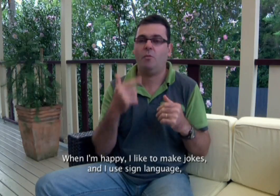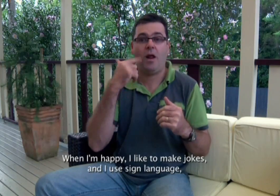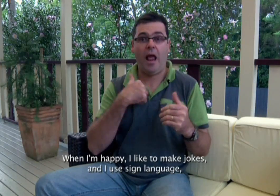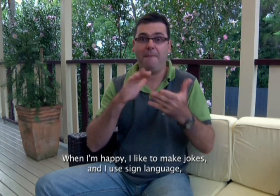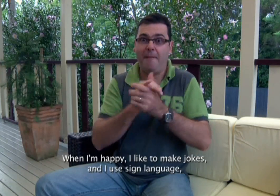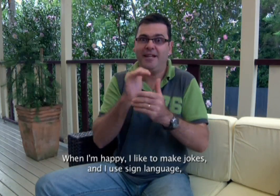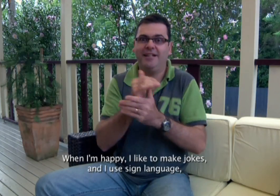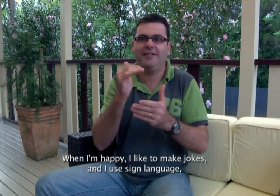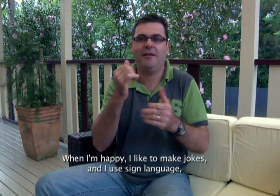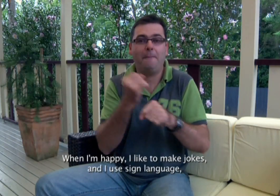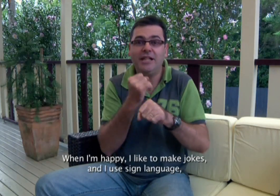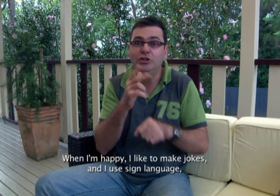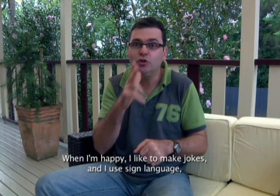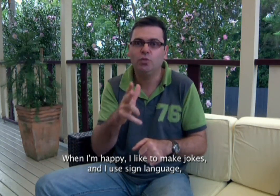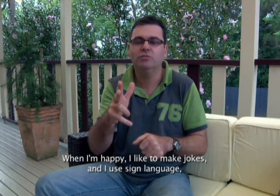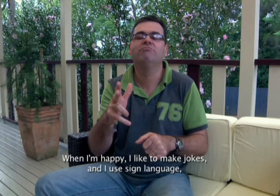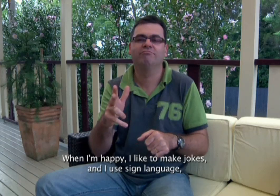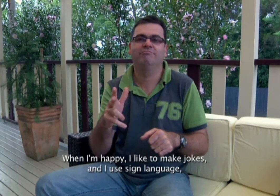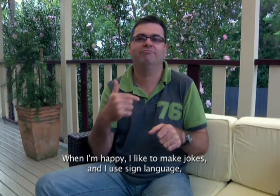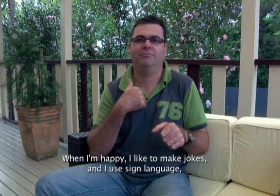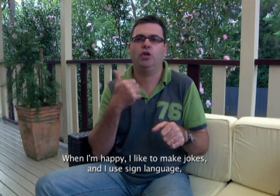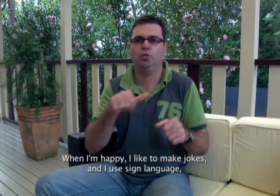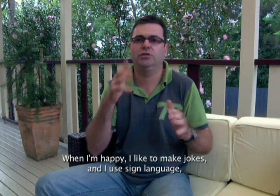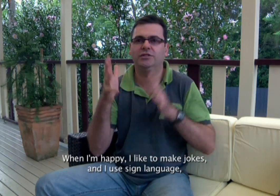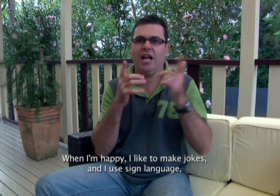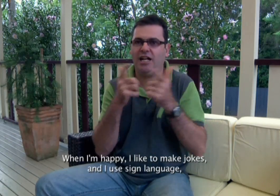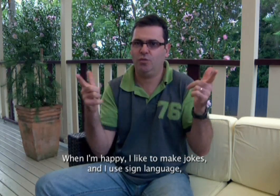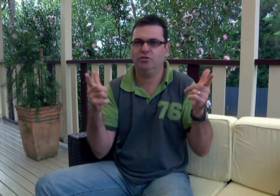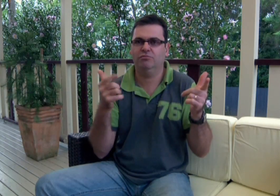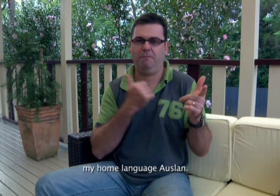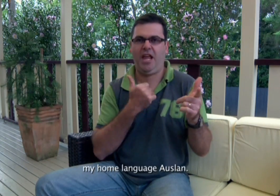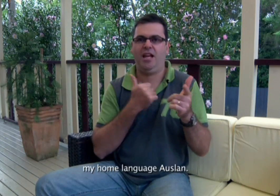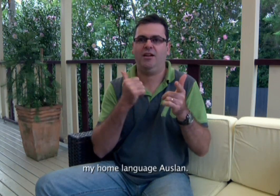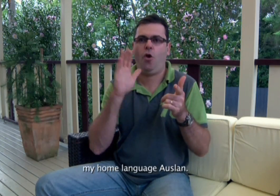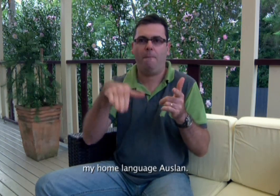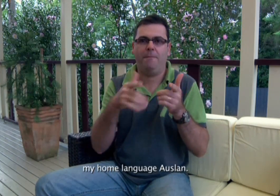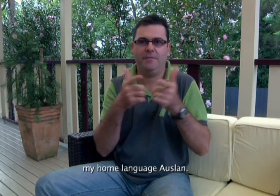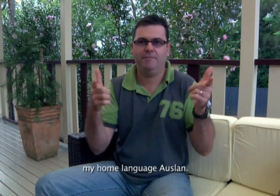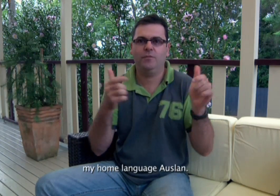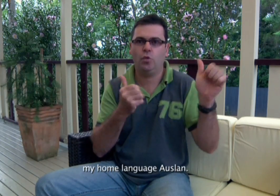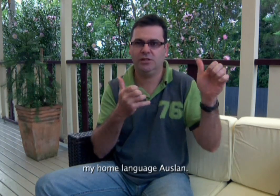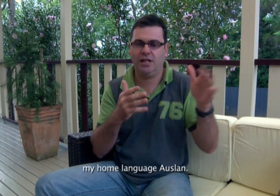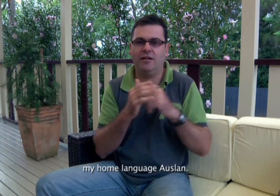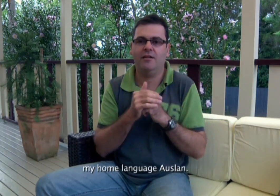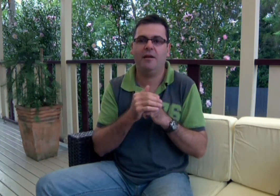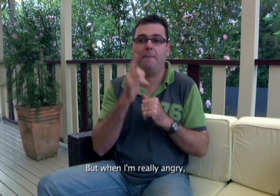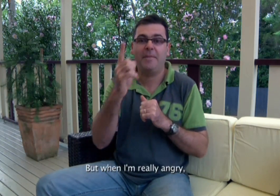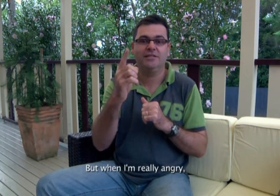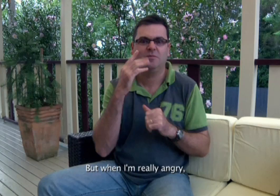When I'm happy, I like to make jokes and I use sign language, my home language, Auslan. But when I'm